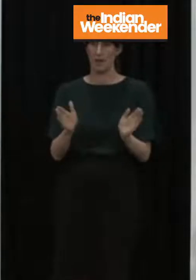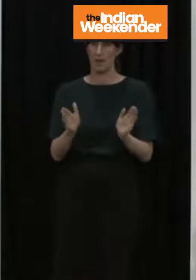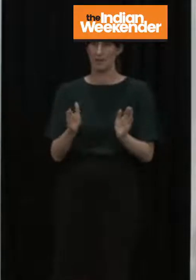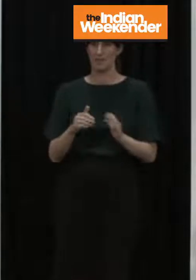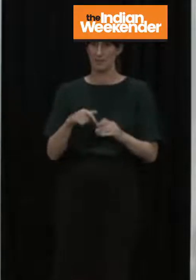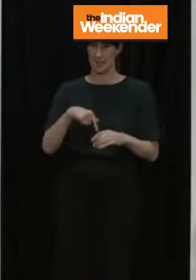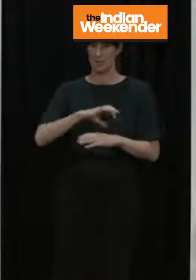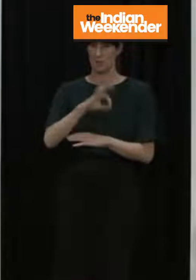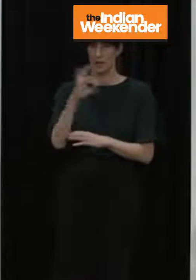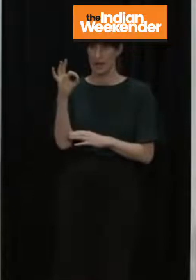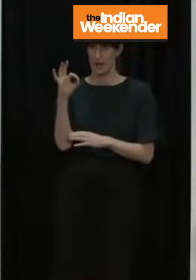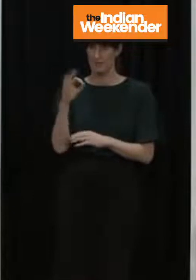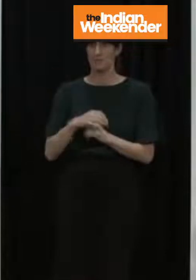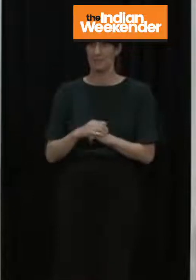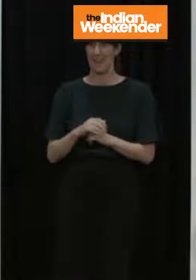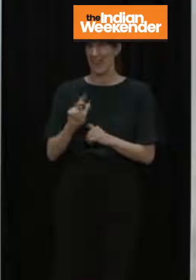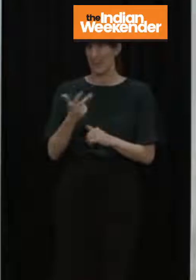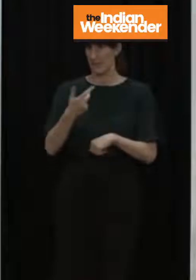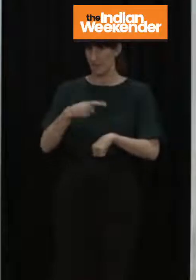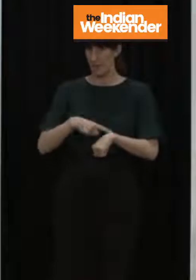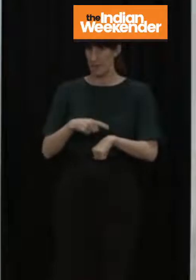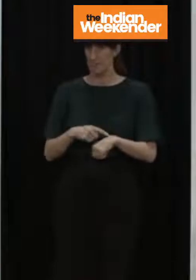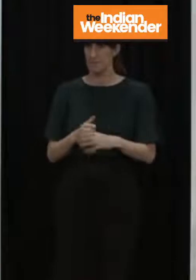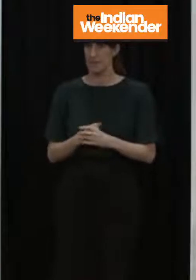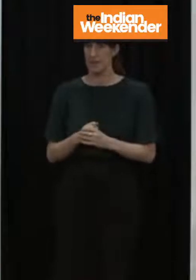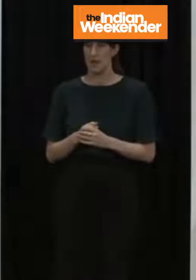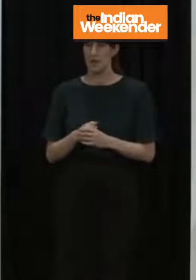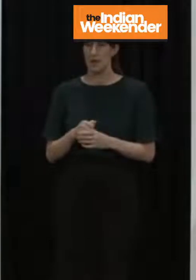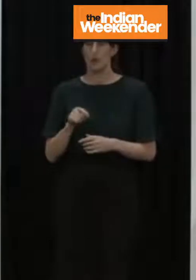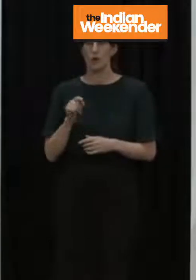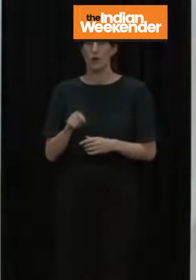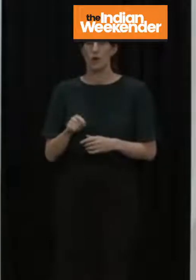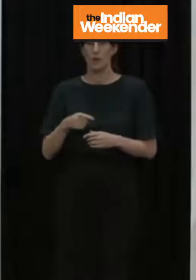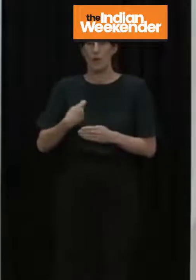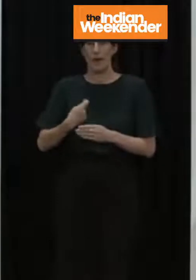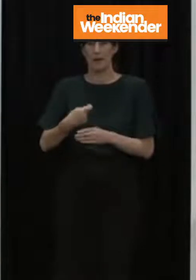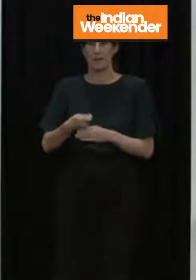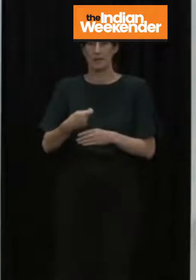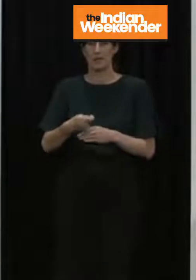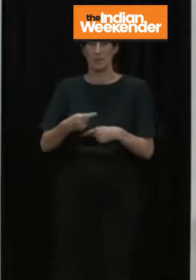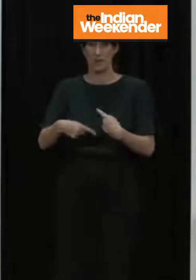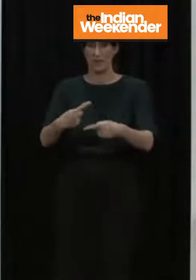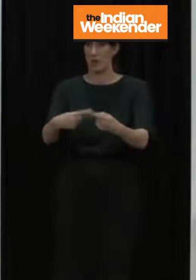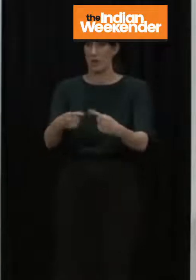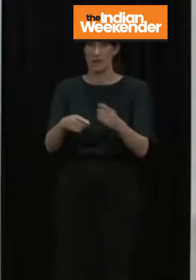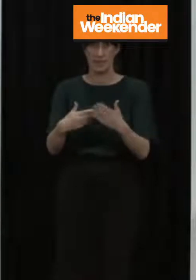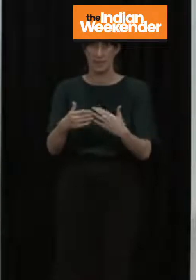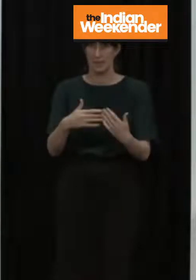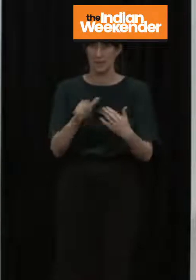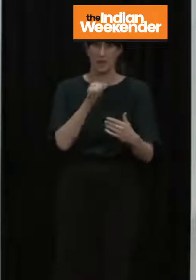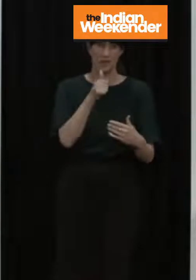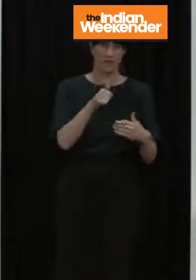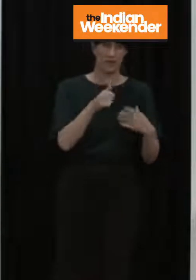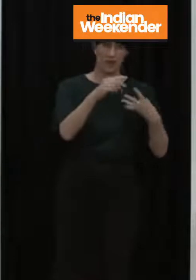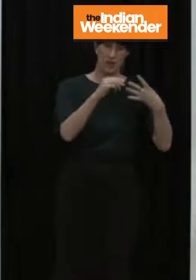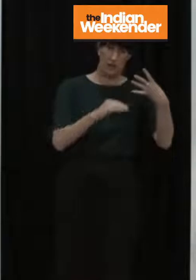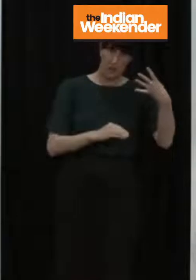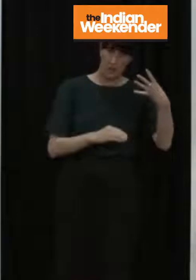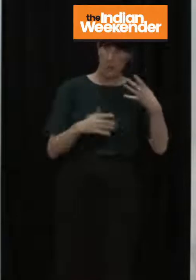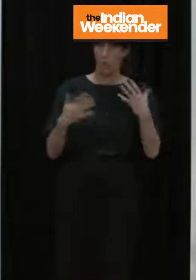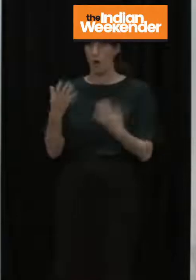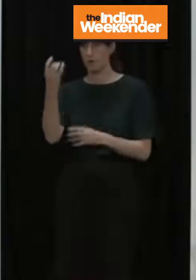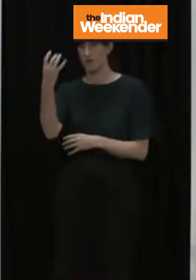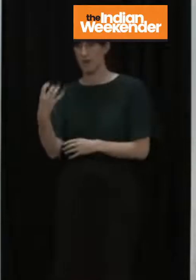we will soon move into the framework, this payment will remain open. Since the beginning of the outbreak, we have paid out more than